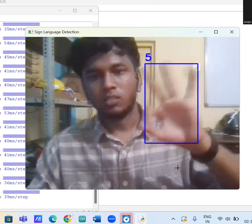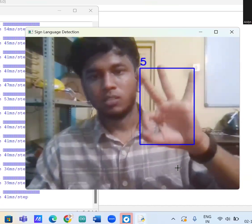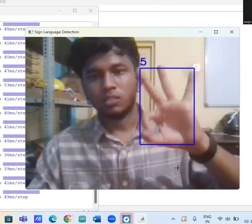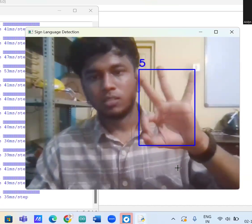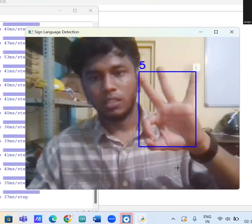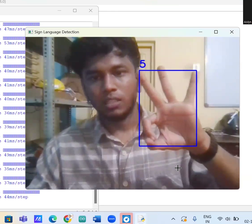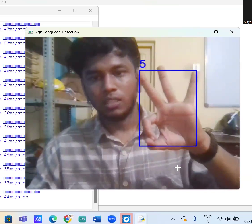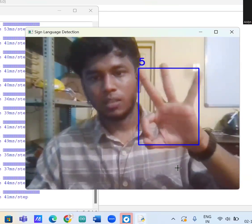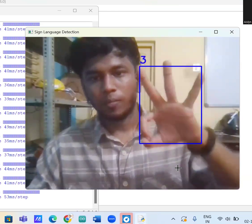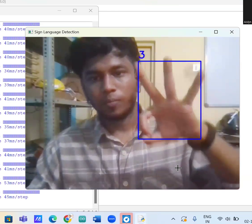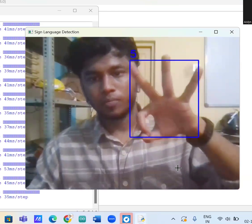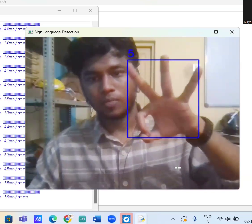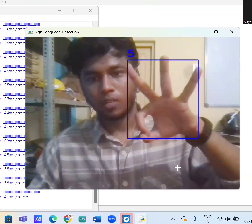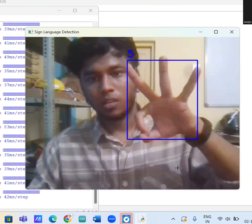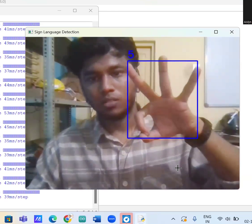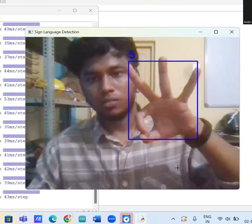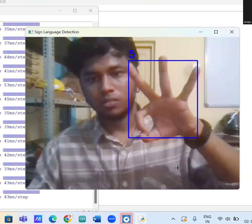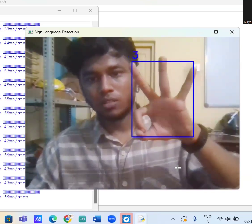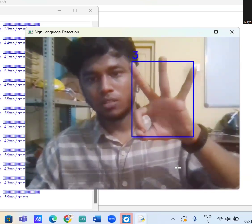and 6 3.